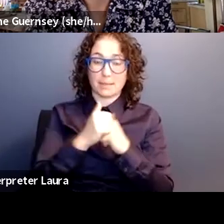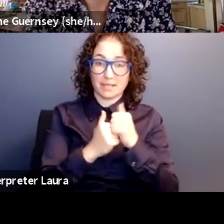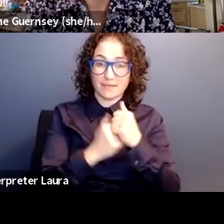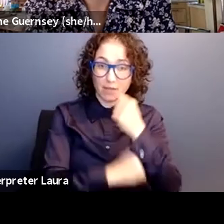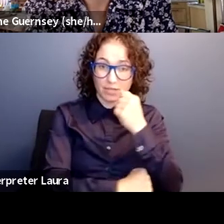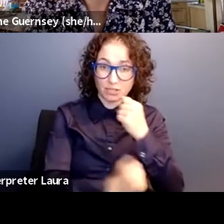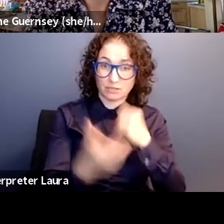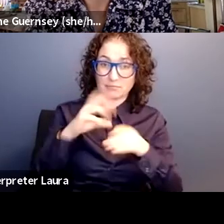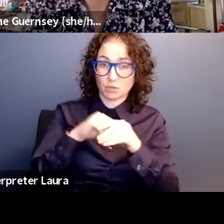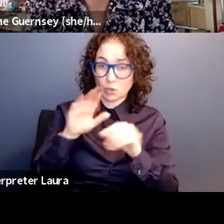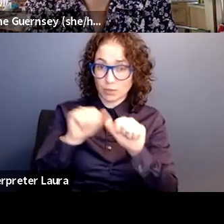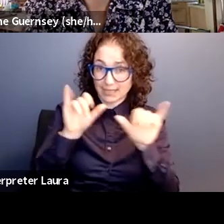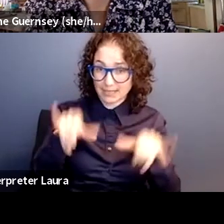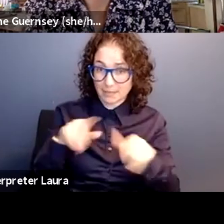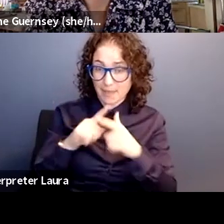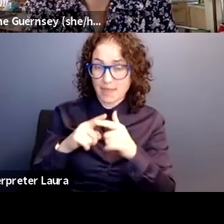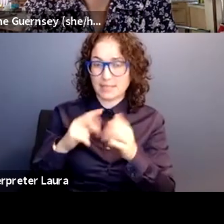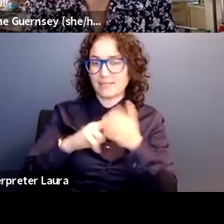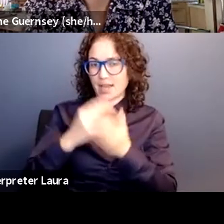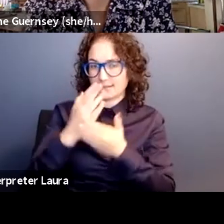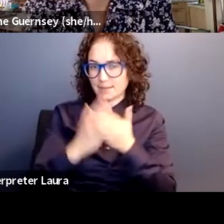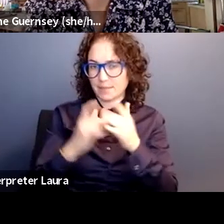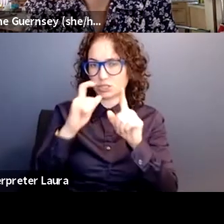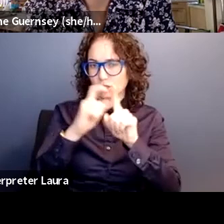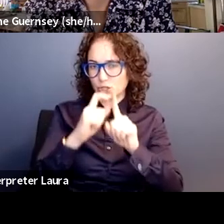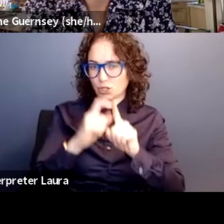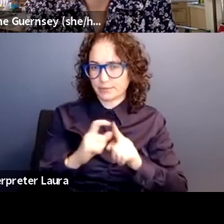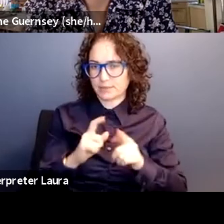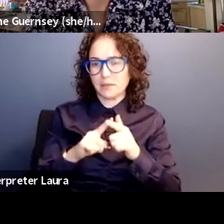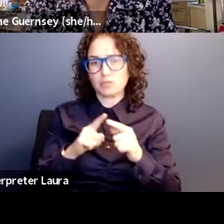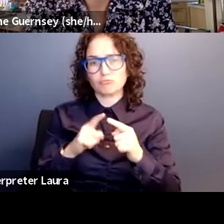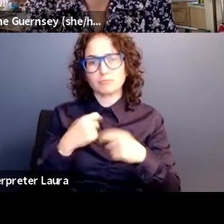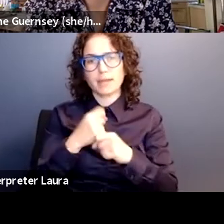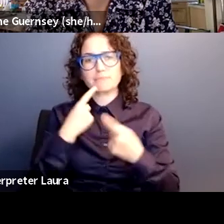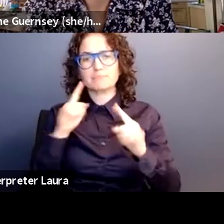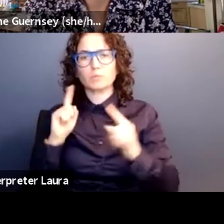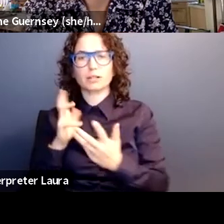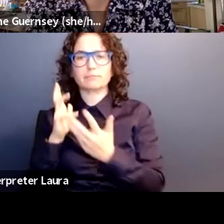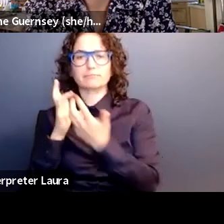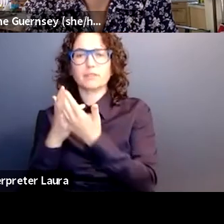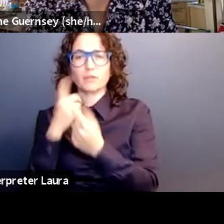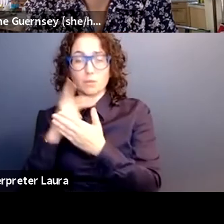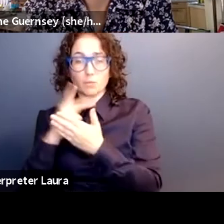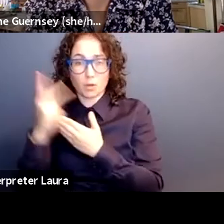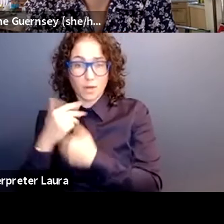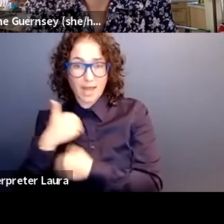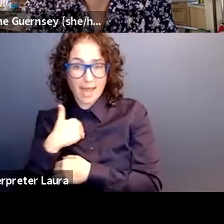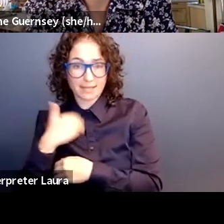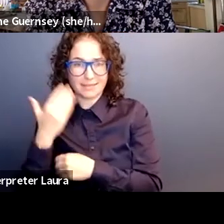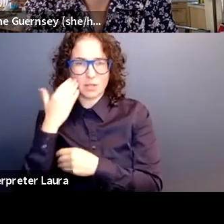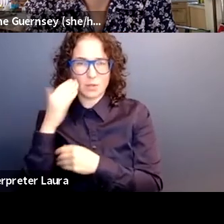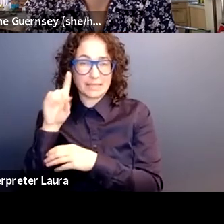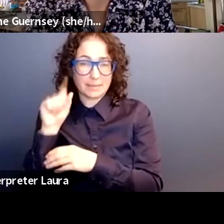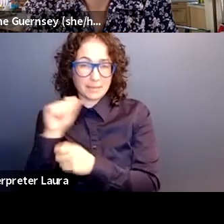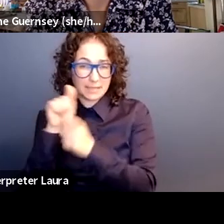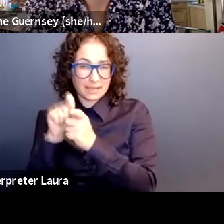your systems and then define some of these terms and make it work for the kind of program you had, because a